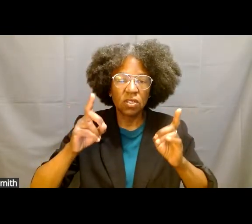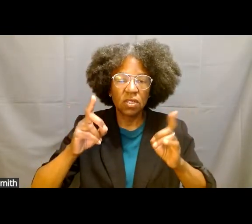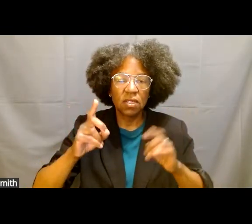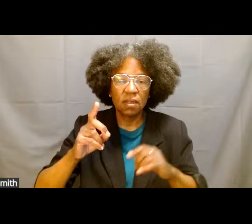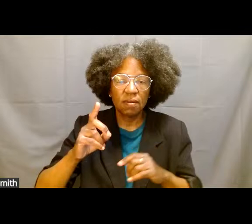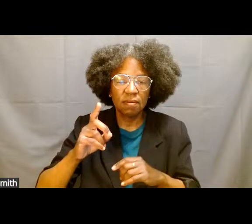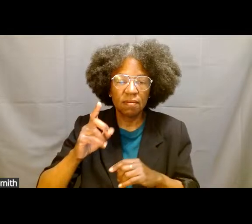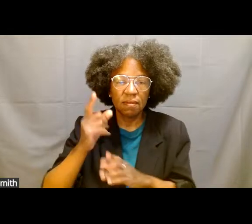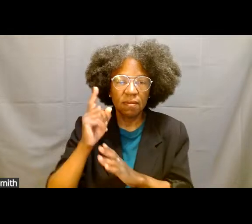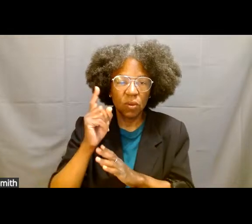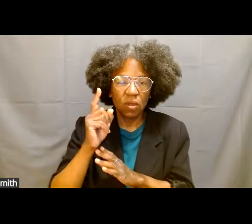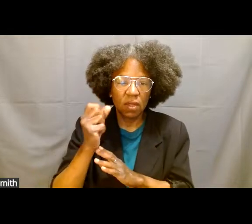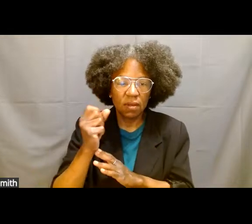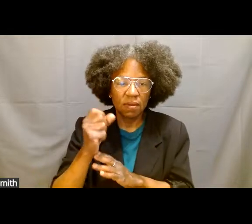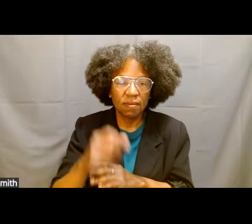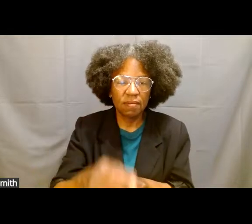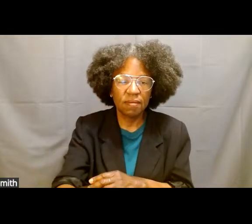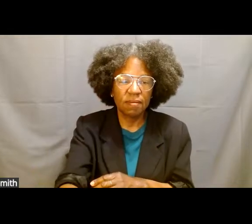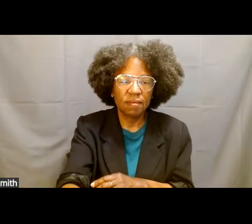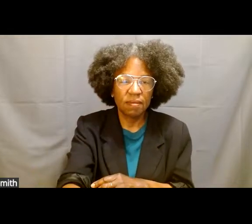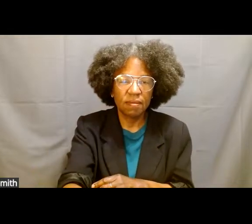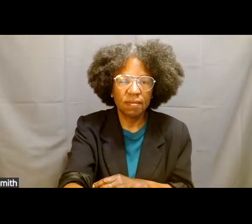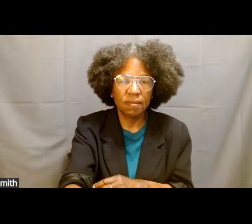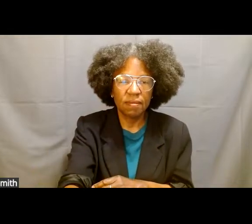I want to